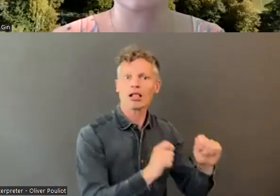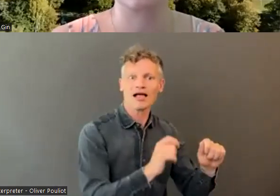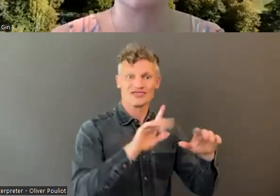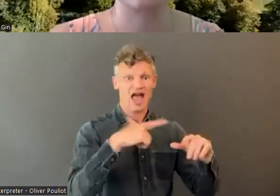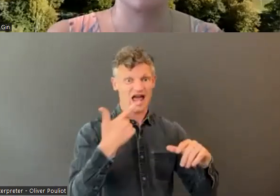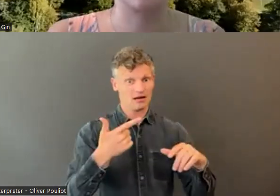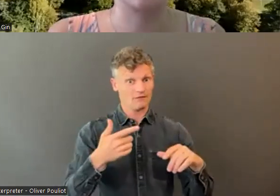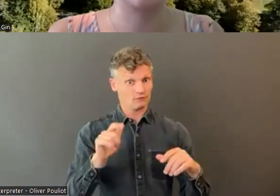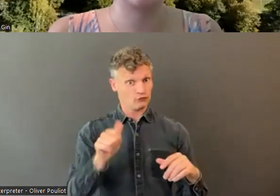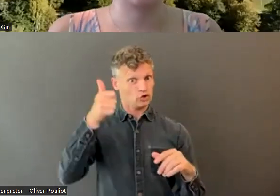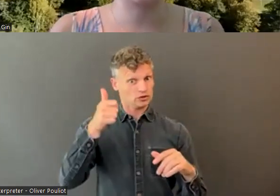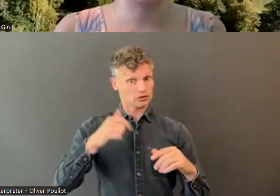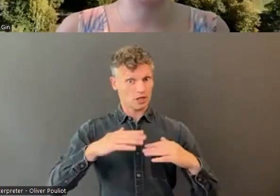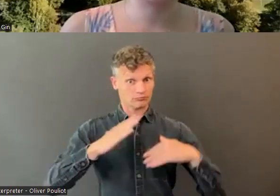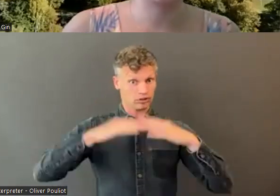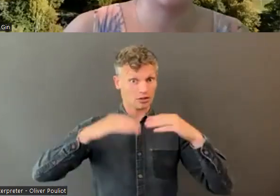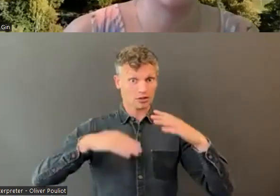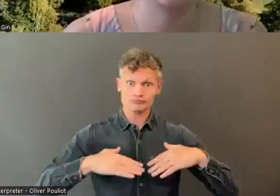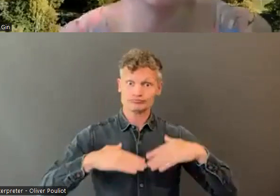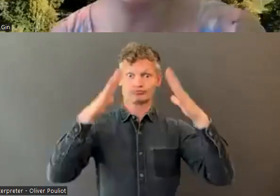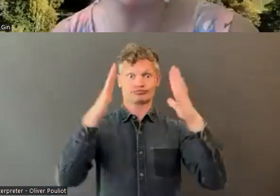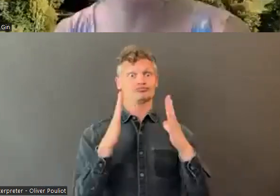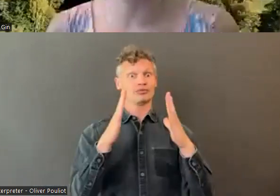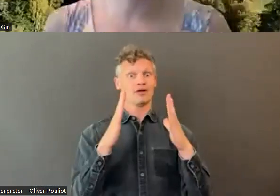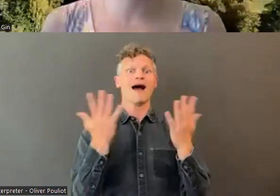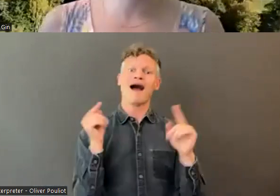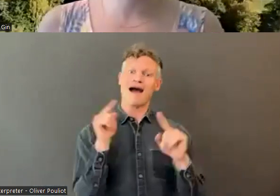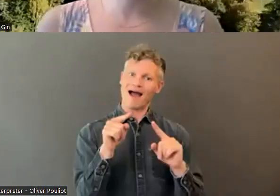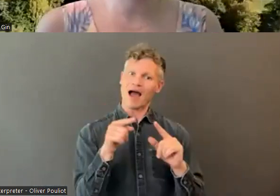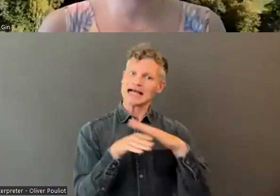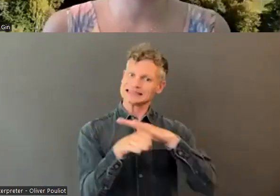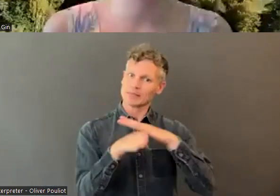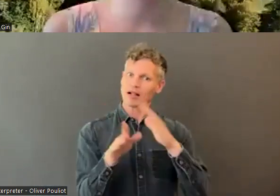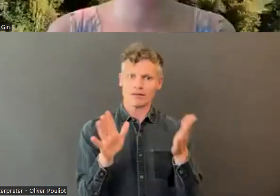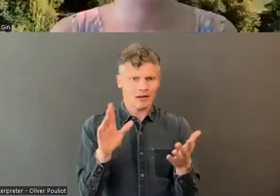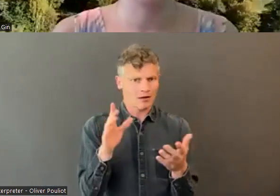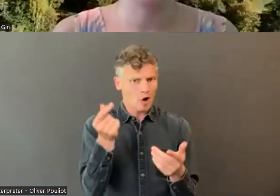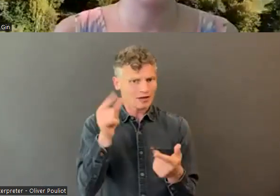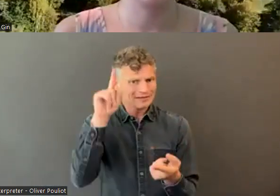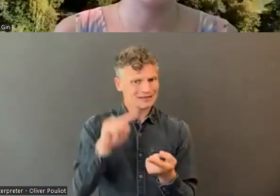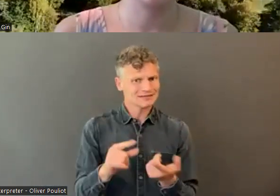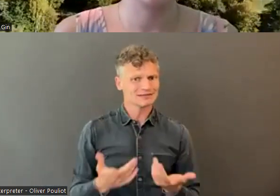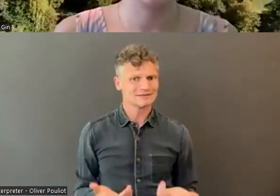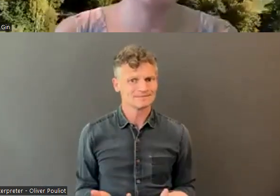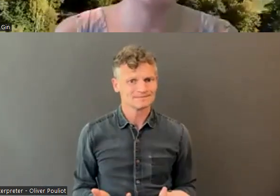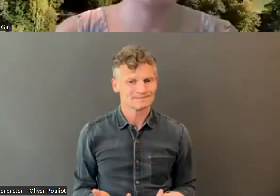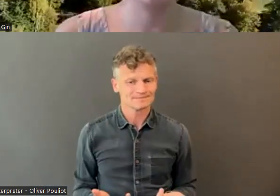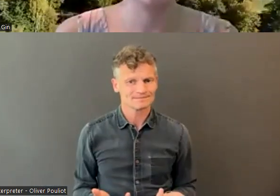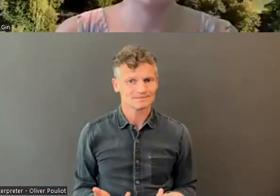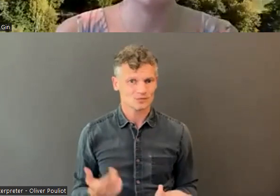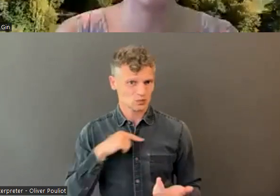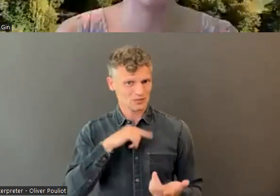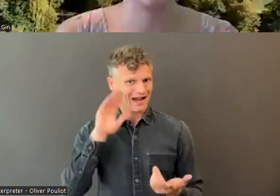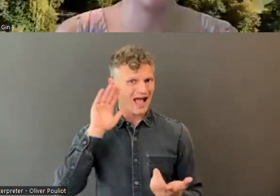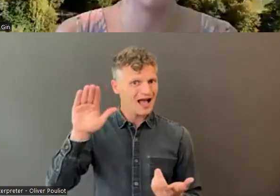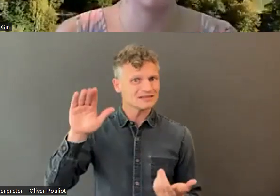it in when we're buying learning and development into the organization. We ask external vendors